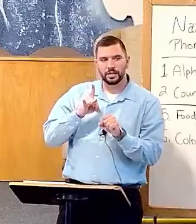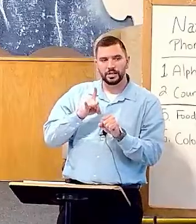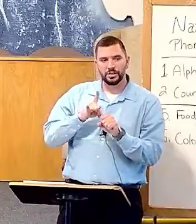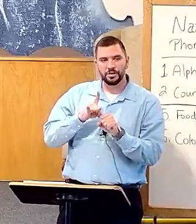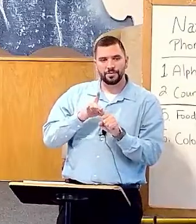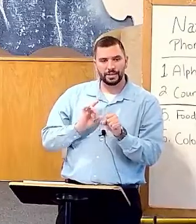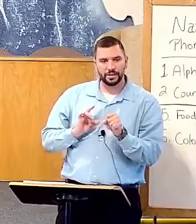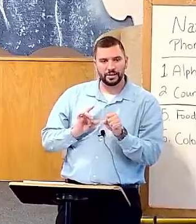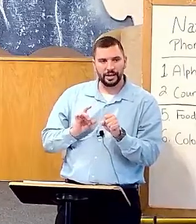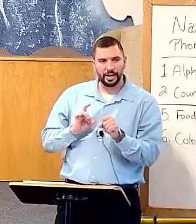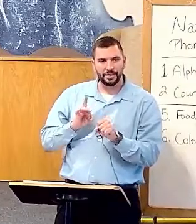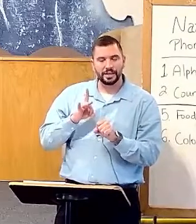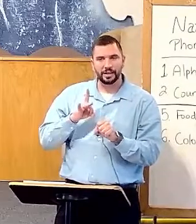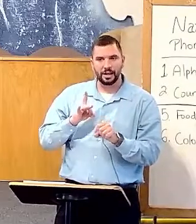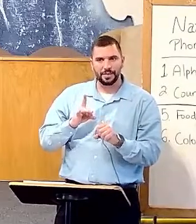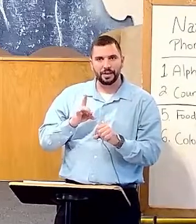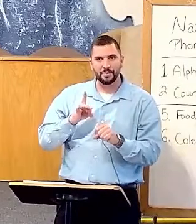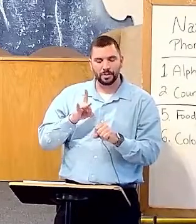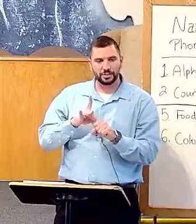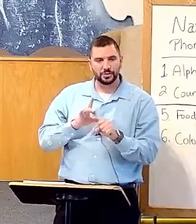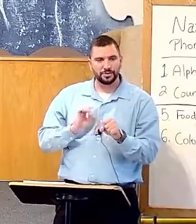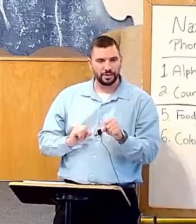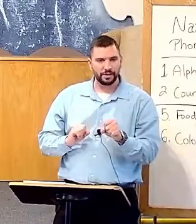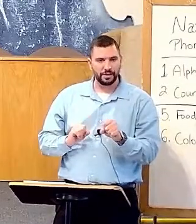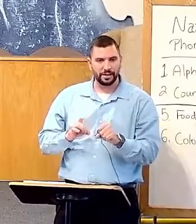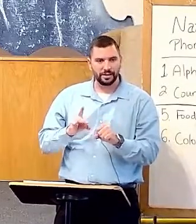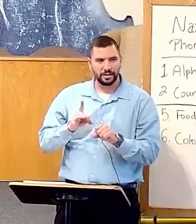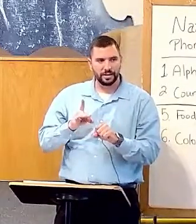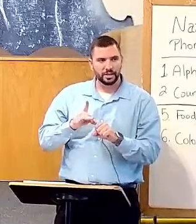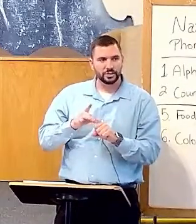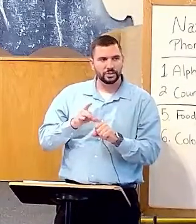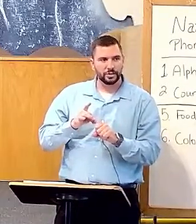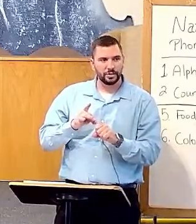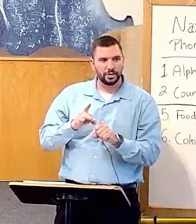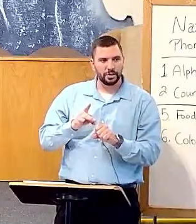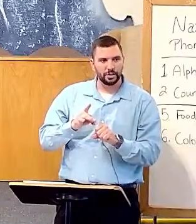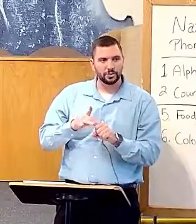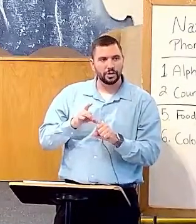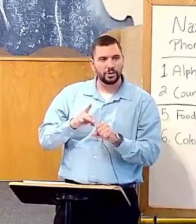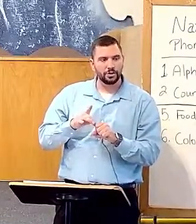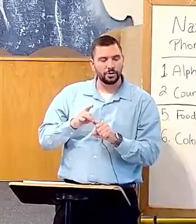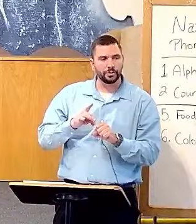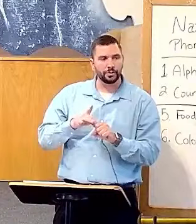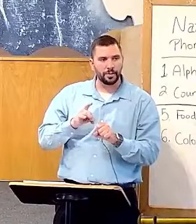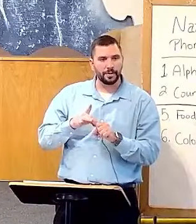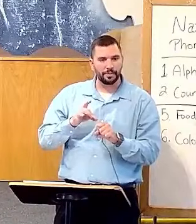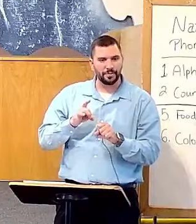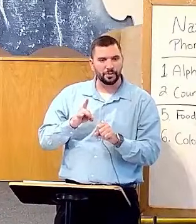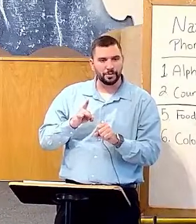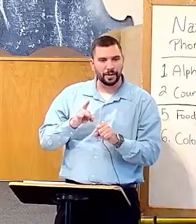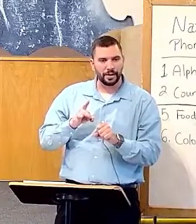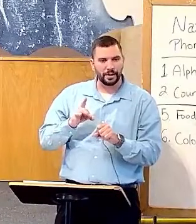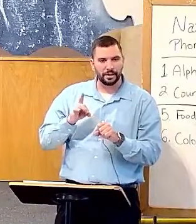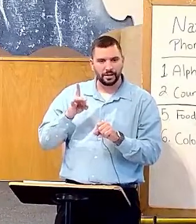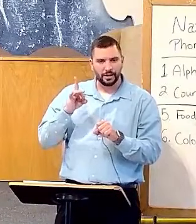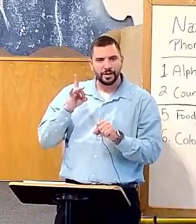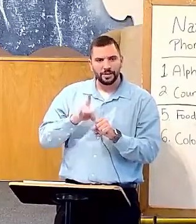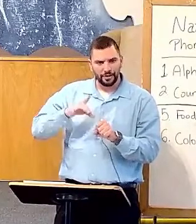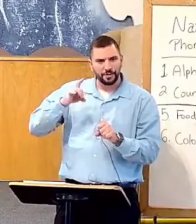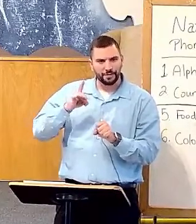You flick your hand. I think watermelon is where you flick your hand. Because what do you do with the watermelon before you buy it? You flick